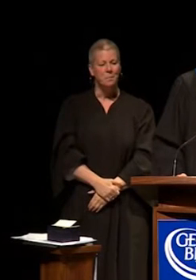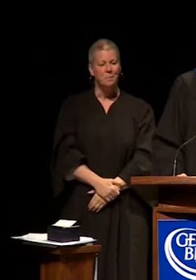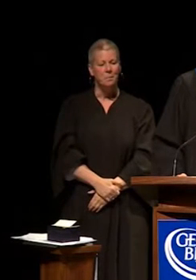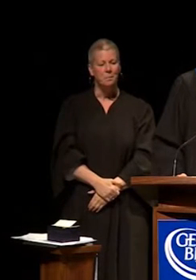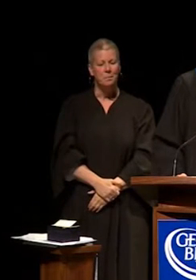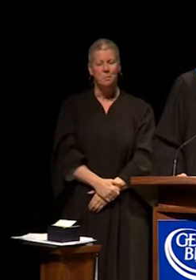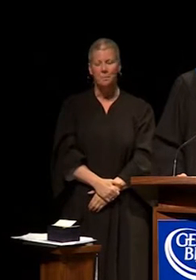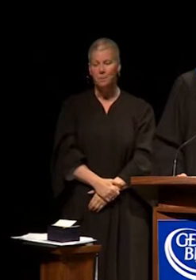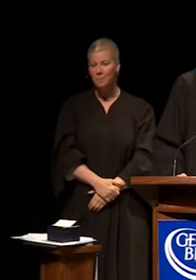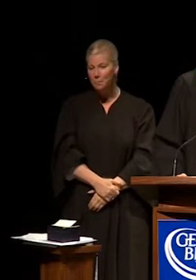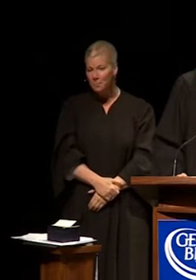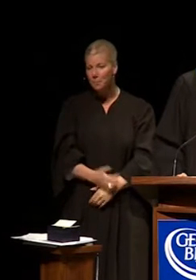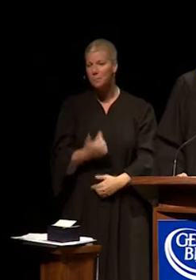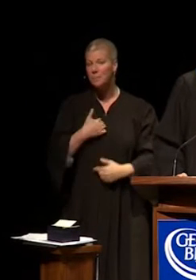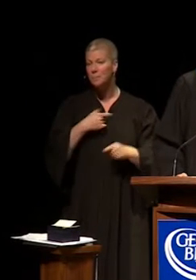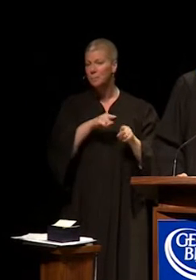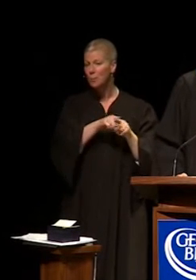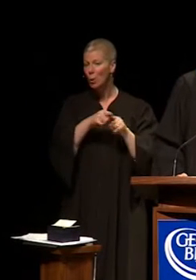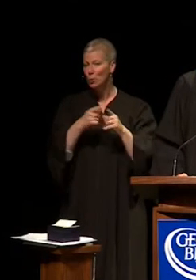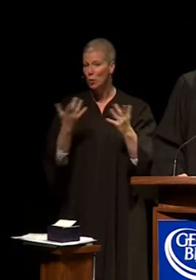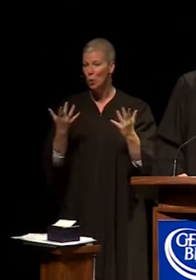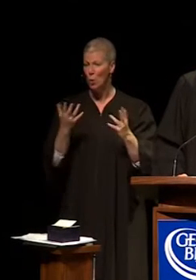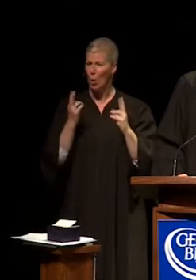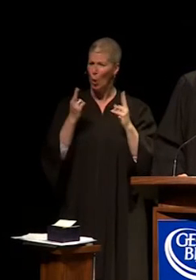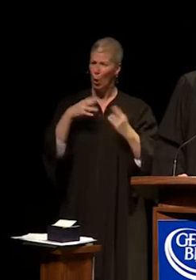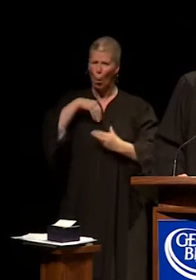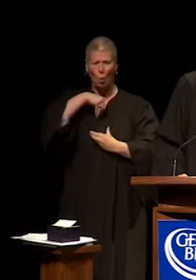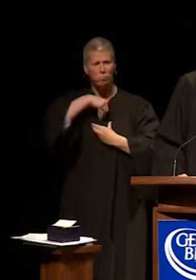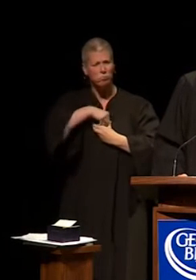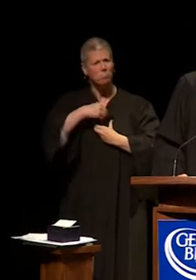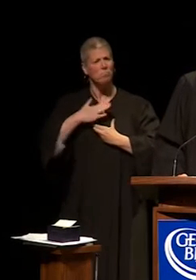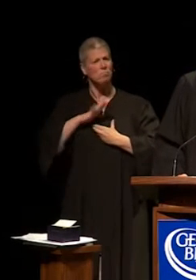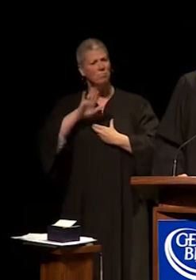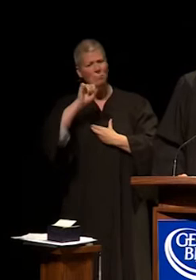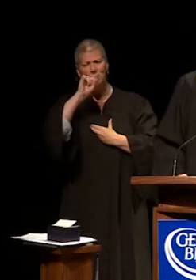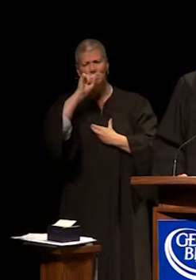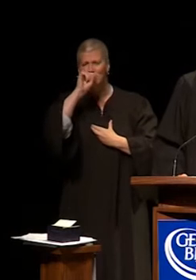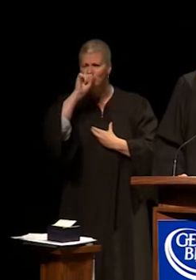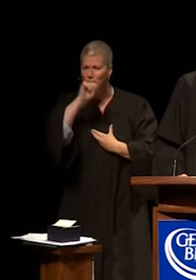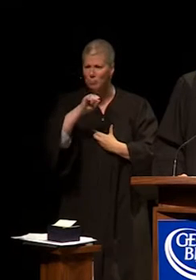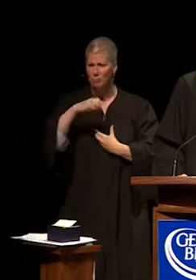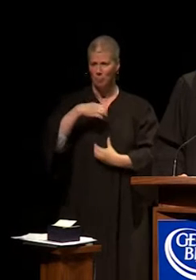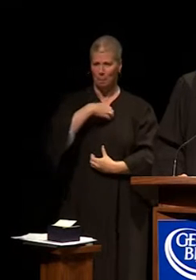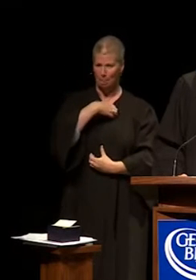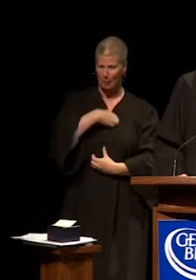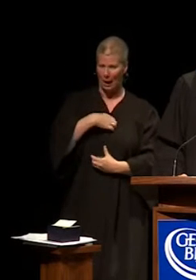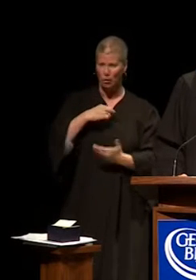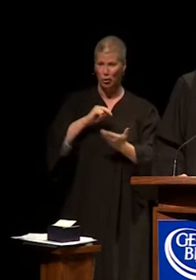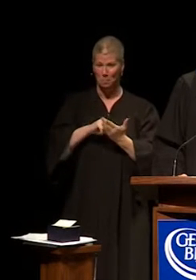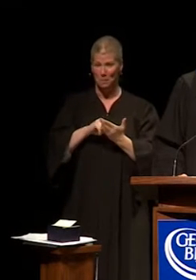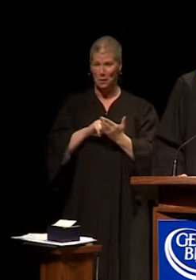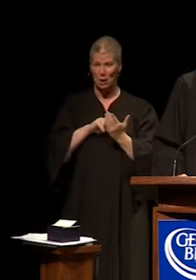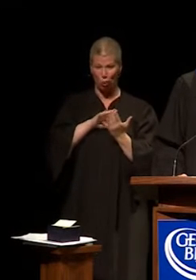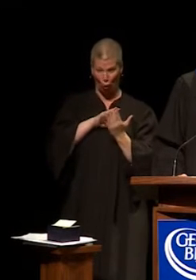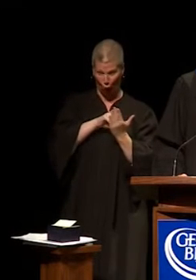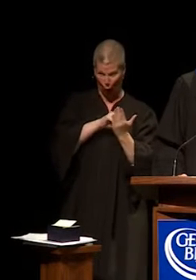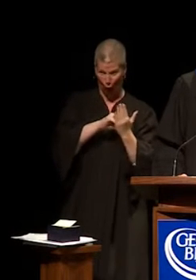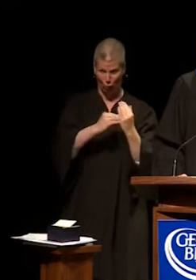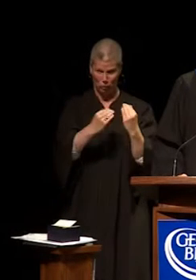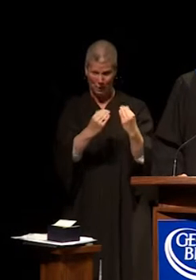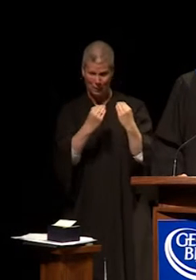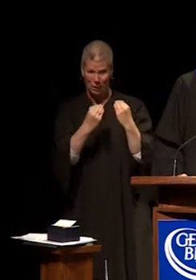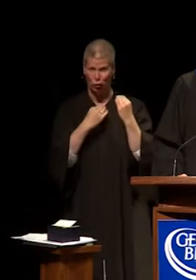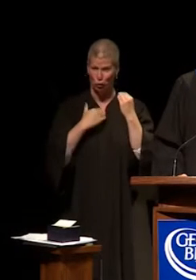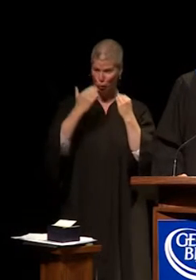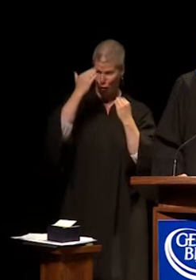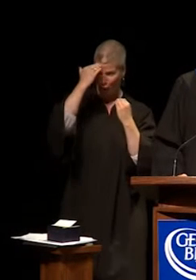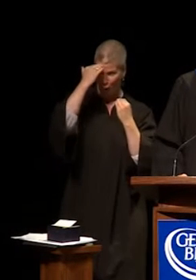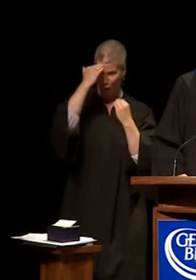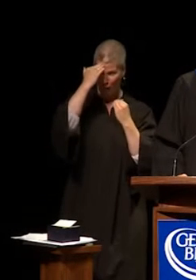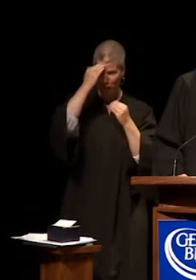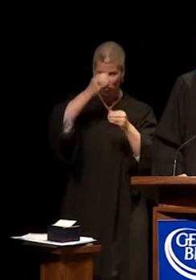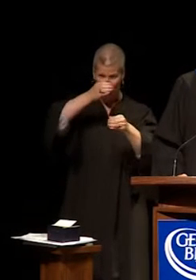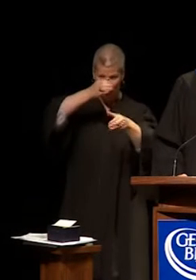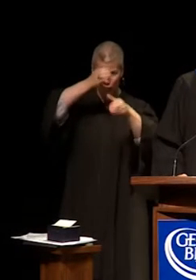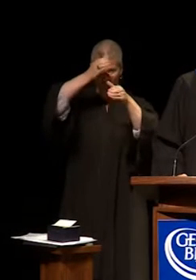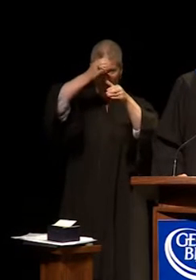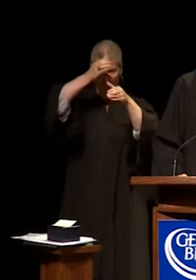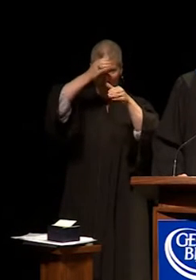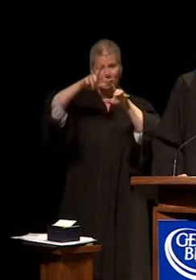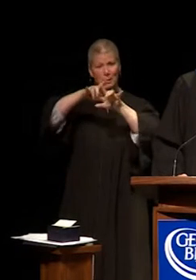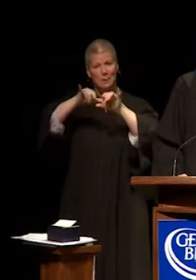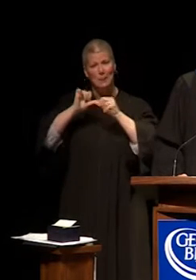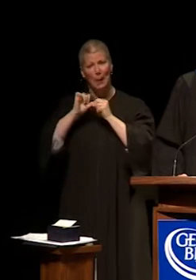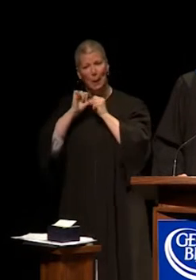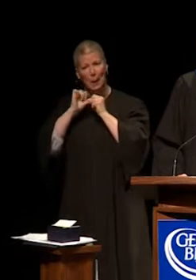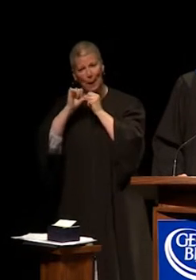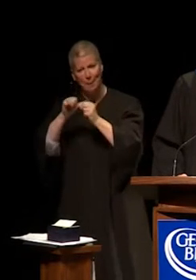you have also developed a passion to apply the knowledge that you now own to continue your successes. No matter what